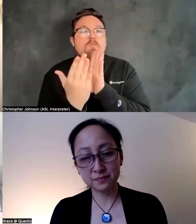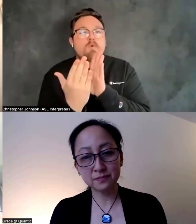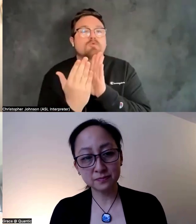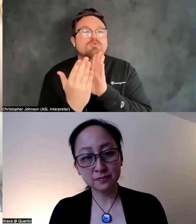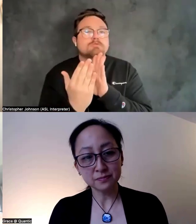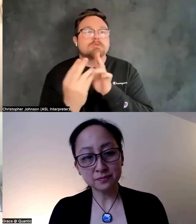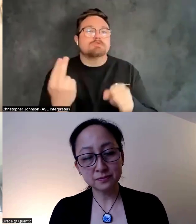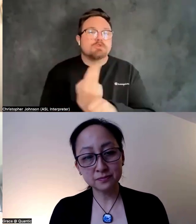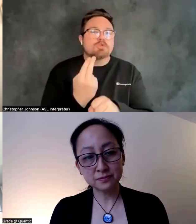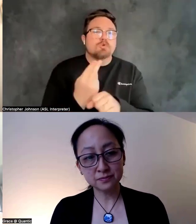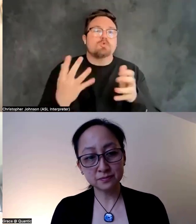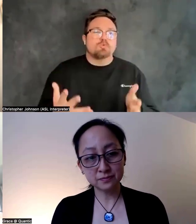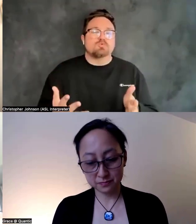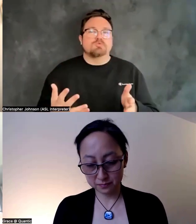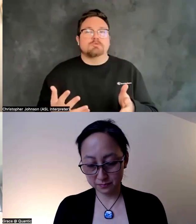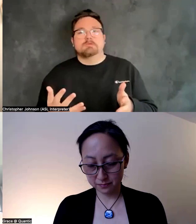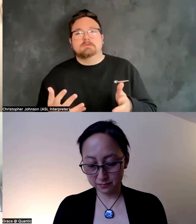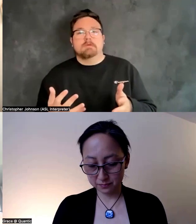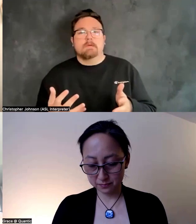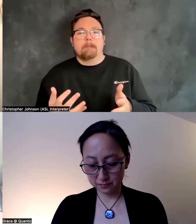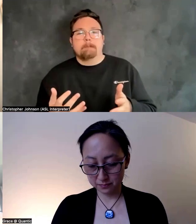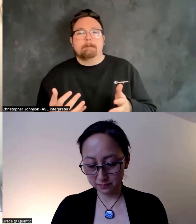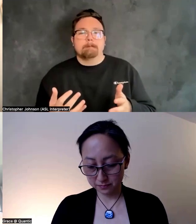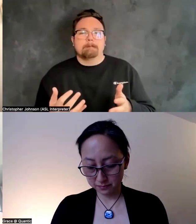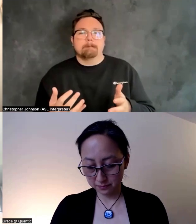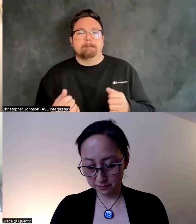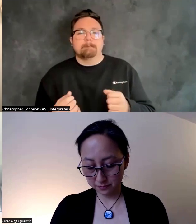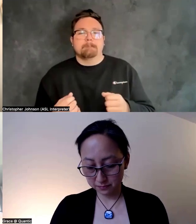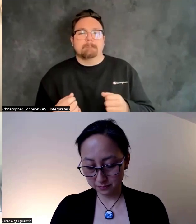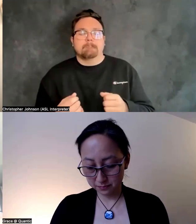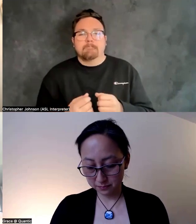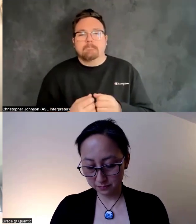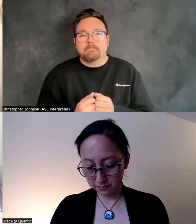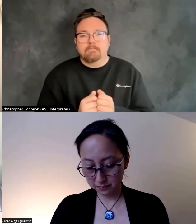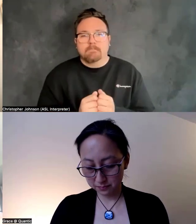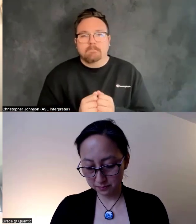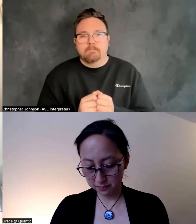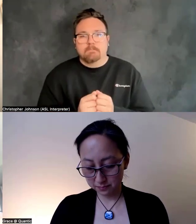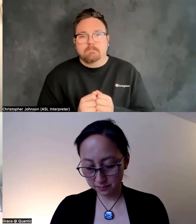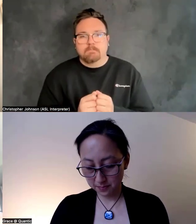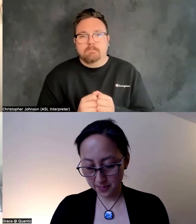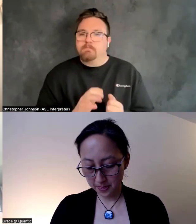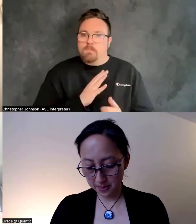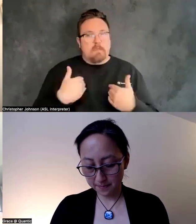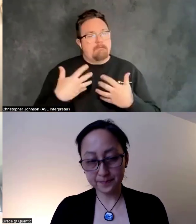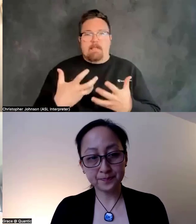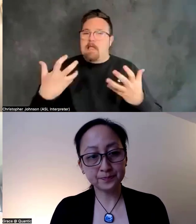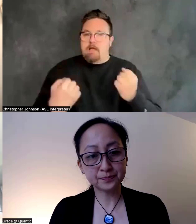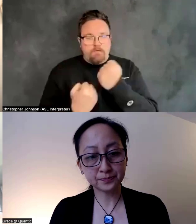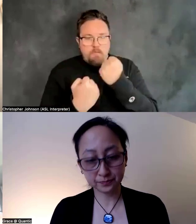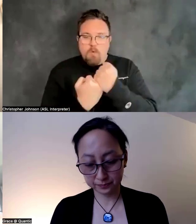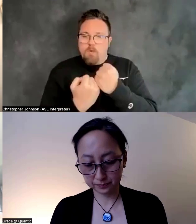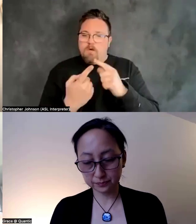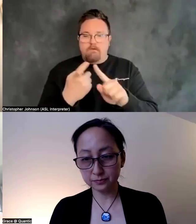You, as a project, let's say for who's building on internet computer, we did get a lot of support from the early